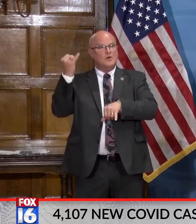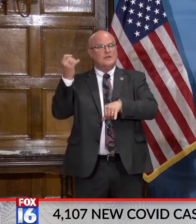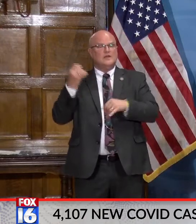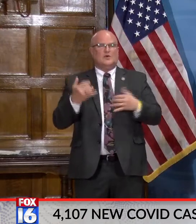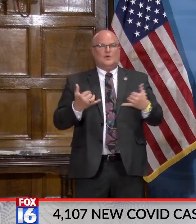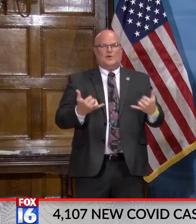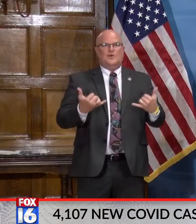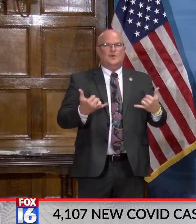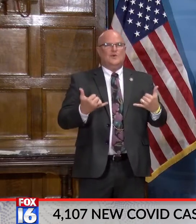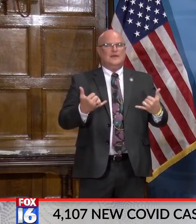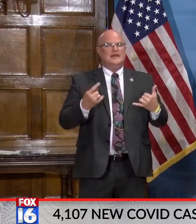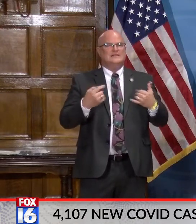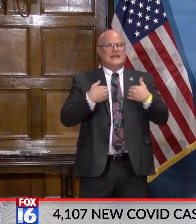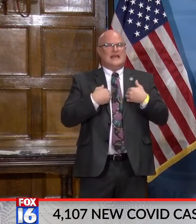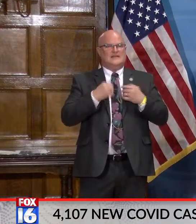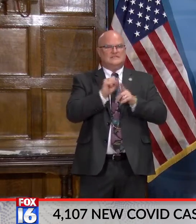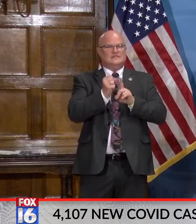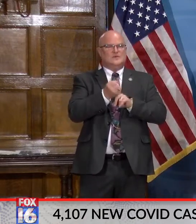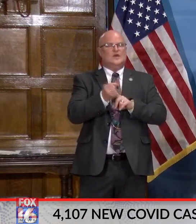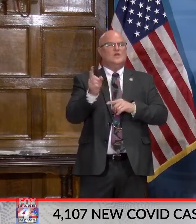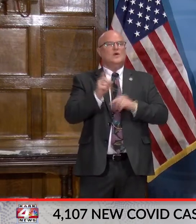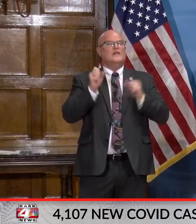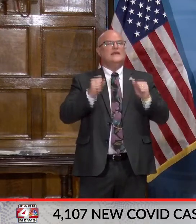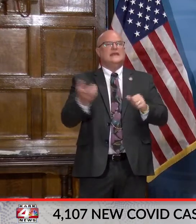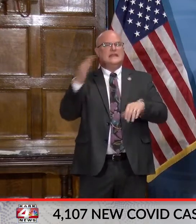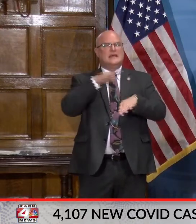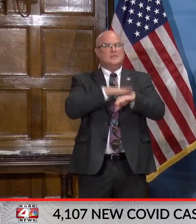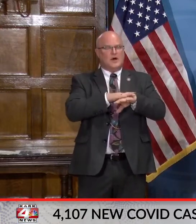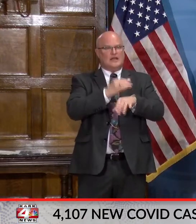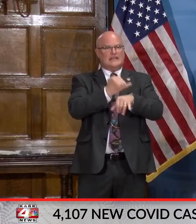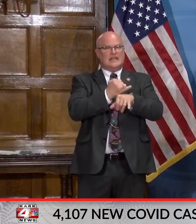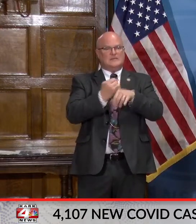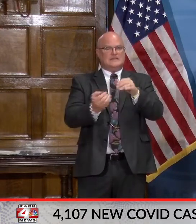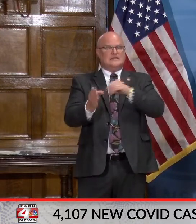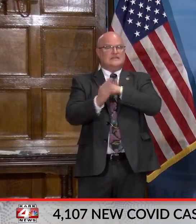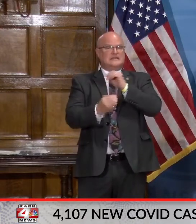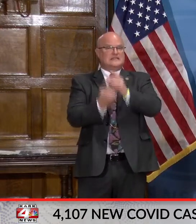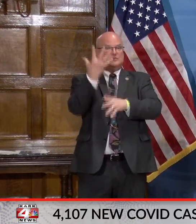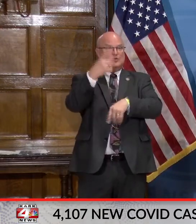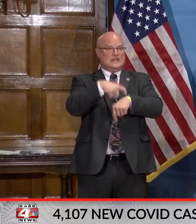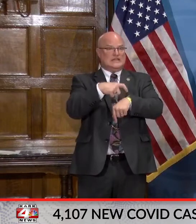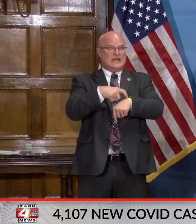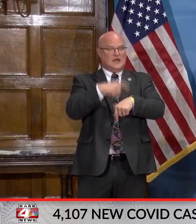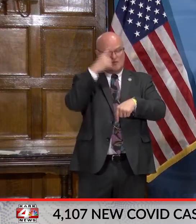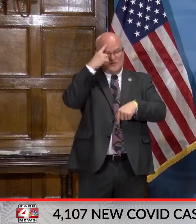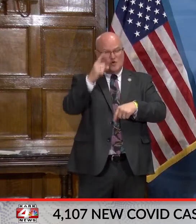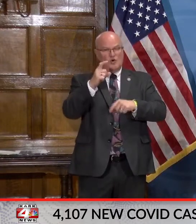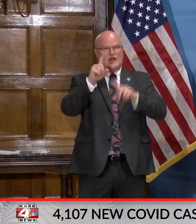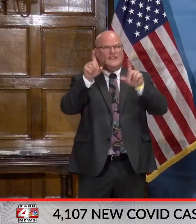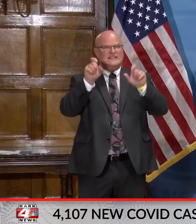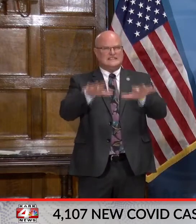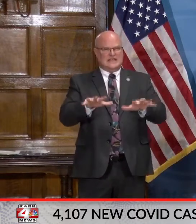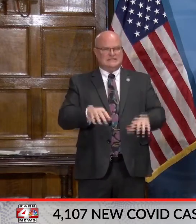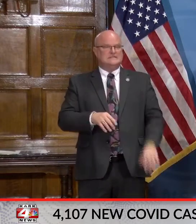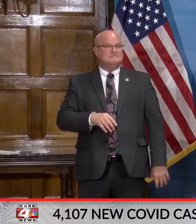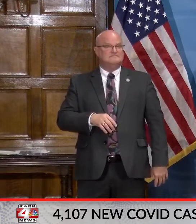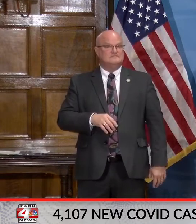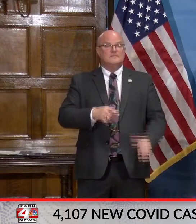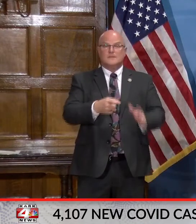now to have situations where they can come on site in the spring for the administration of these tests.